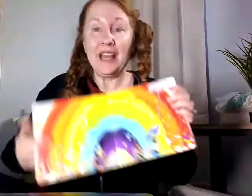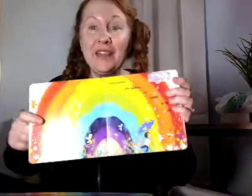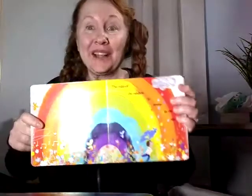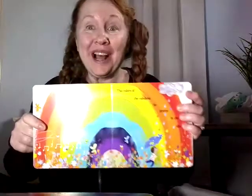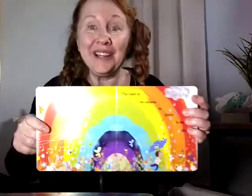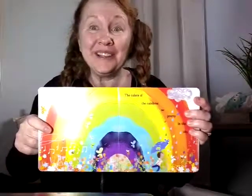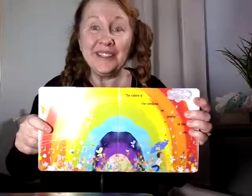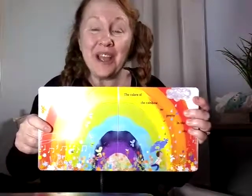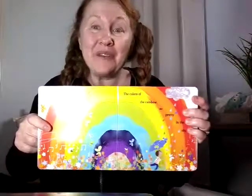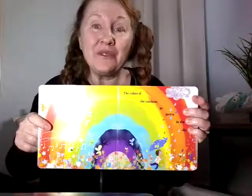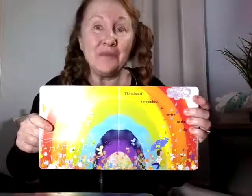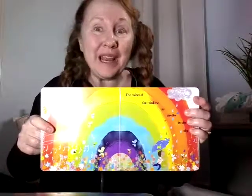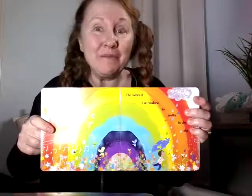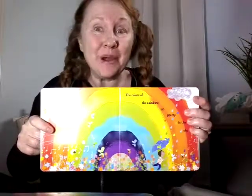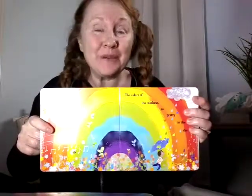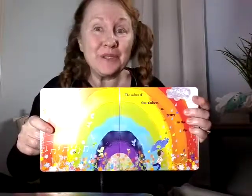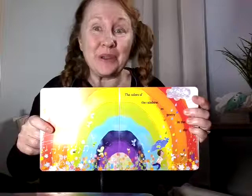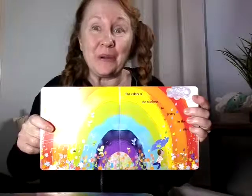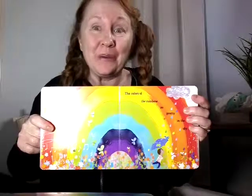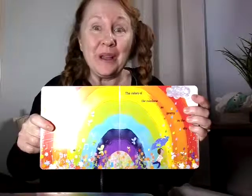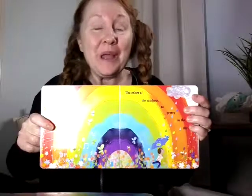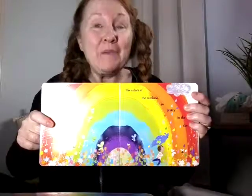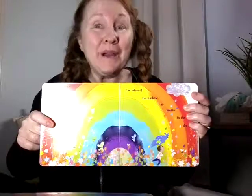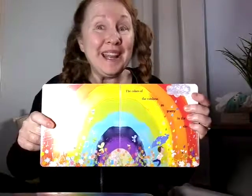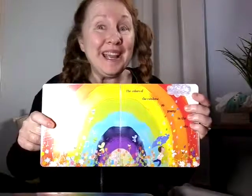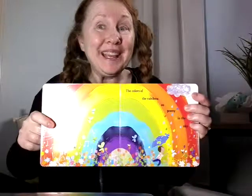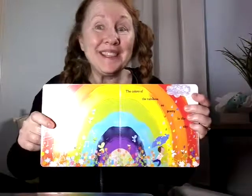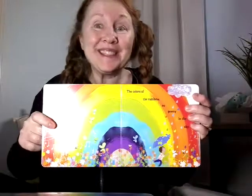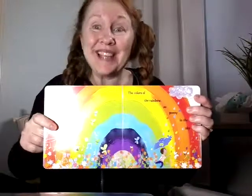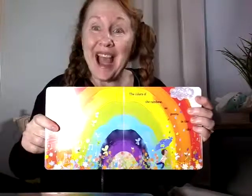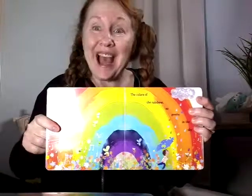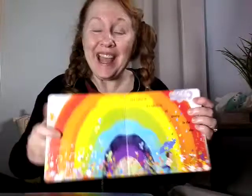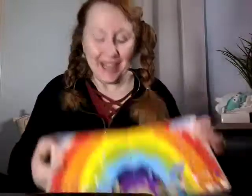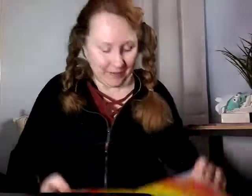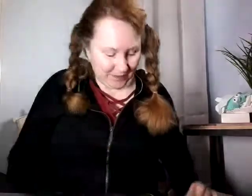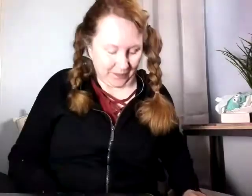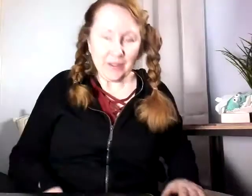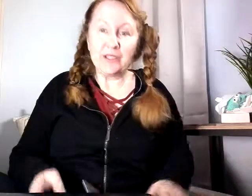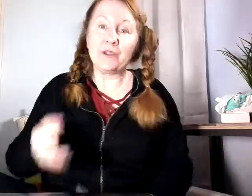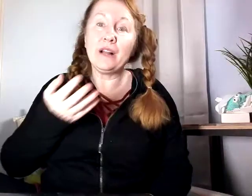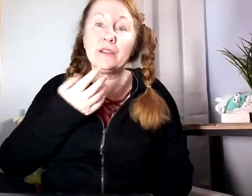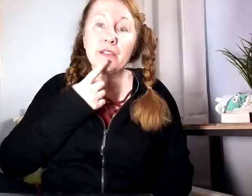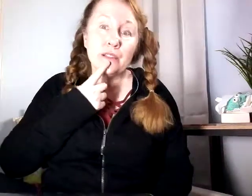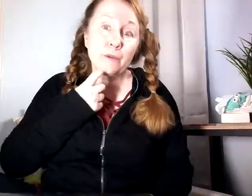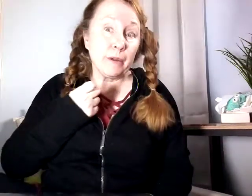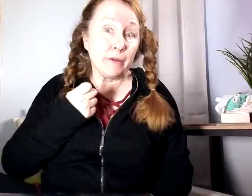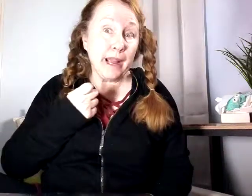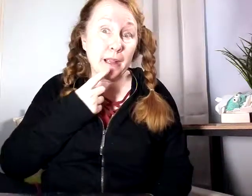The colors of the rainbow so pretty in the sky. So colors, this would be red coming